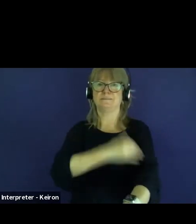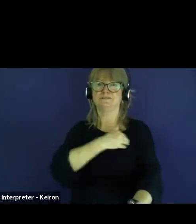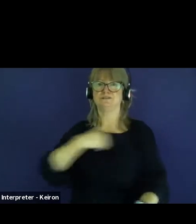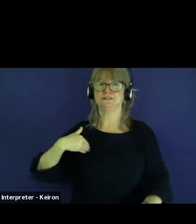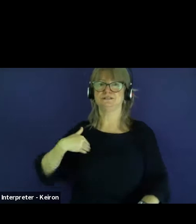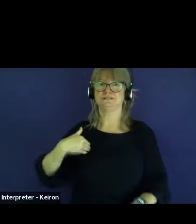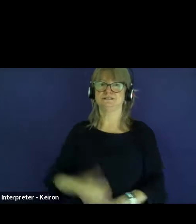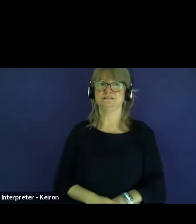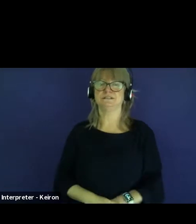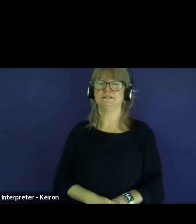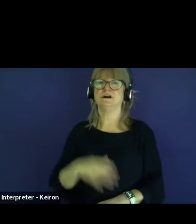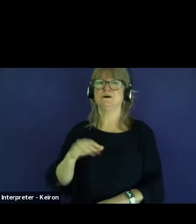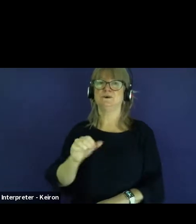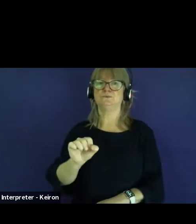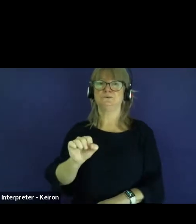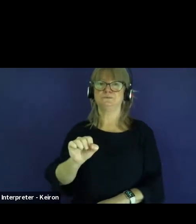Just gonna hold this.